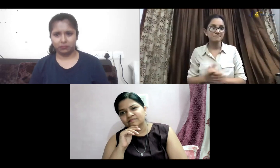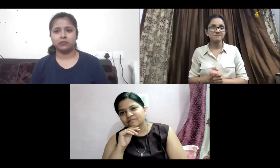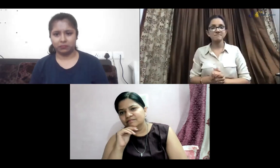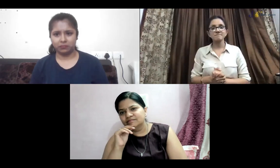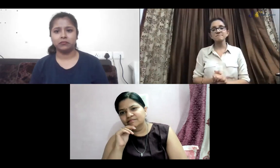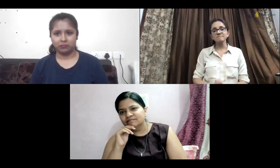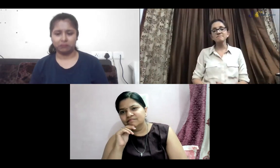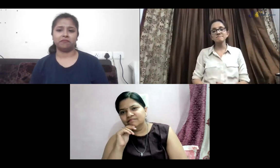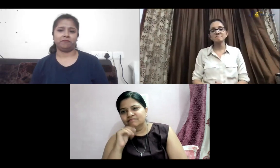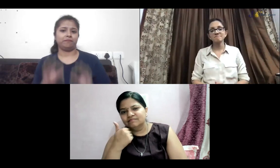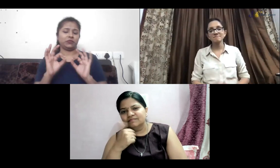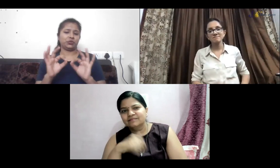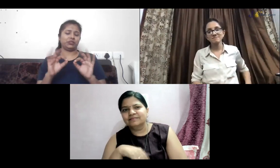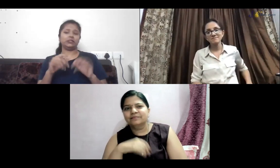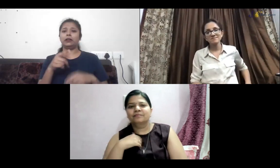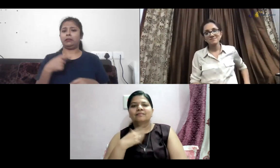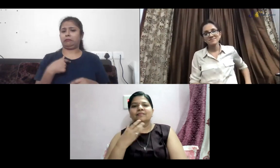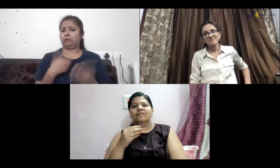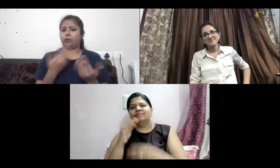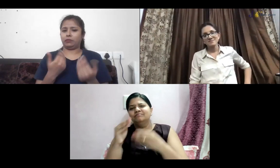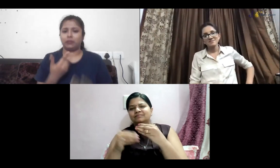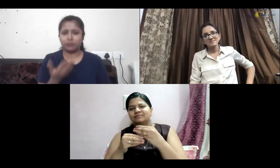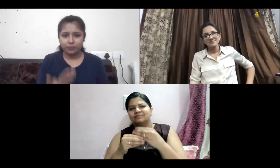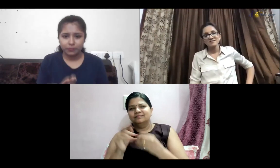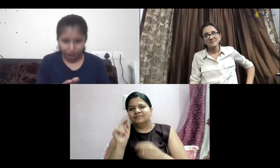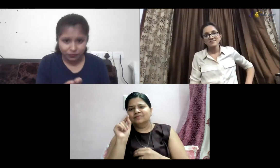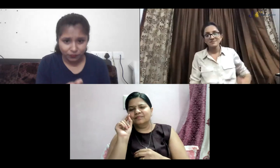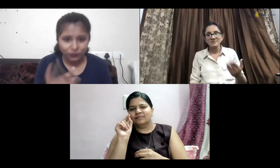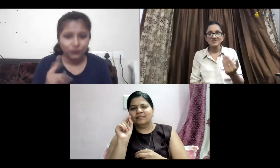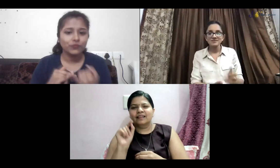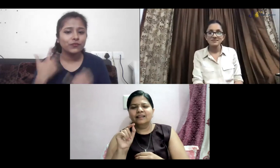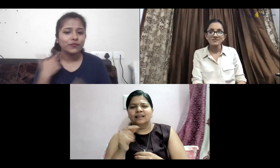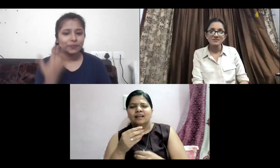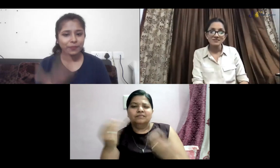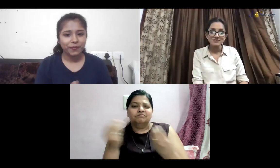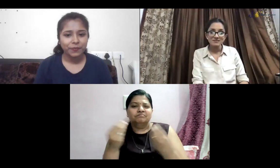yeah, I have seen both of the worlds. Yeah, right. Yes, Sadamini, yes.